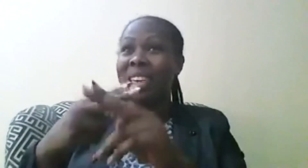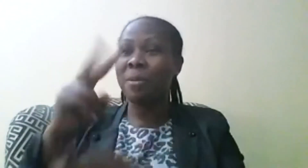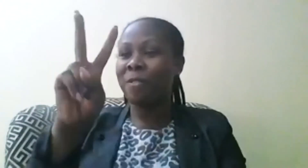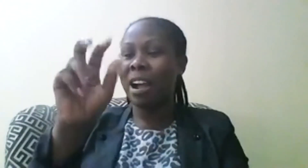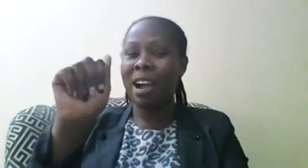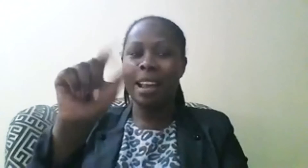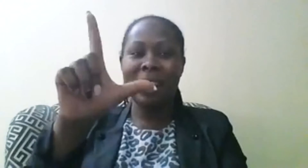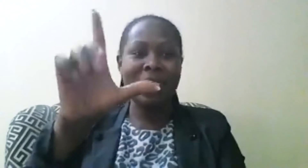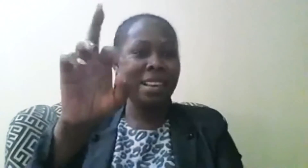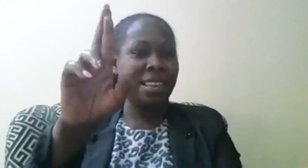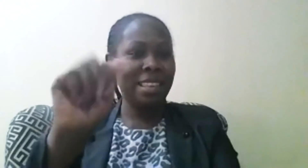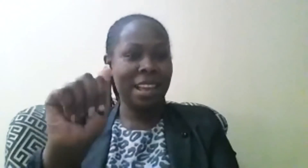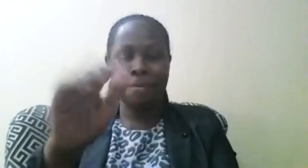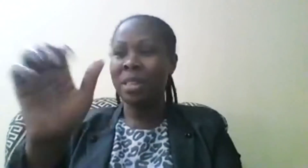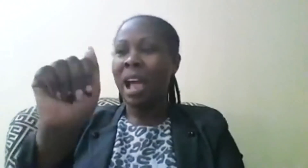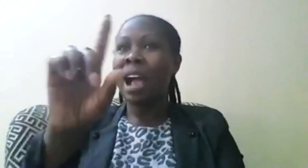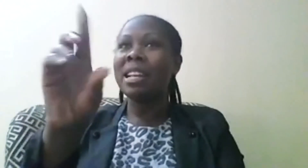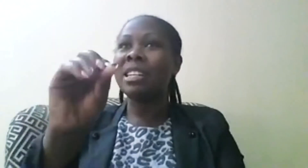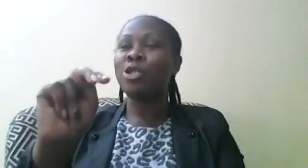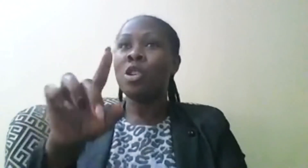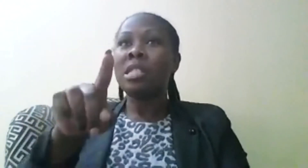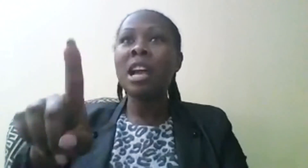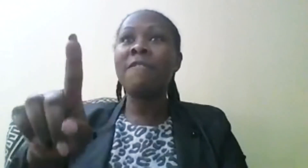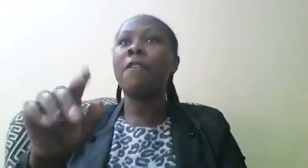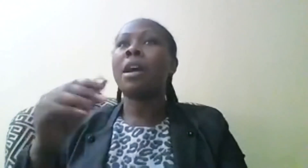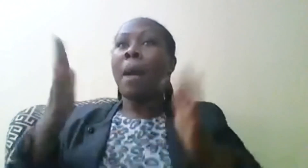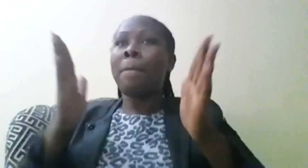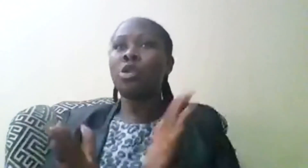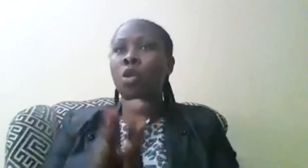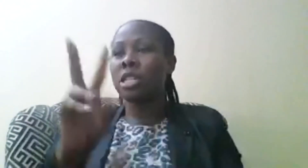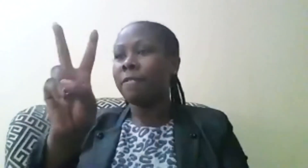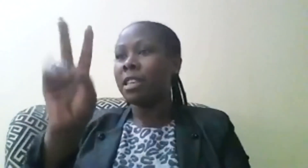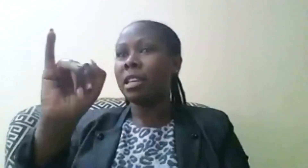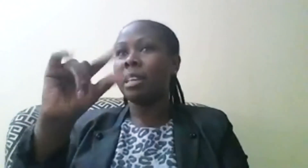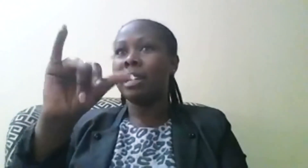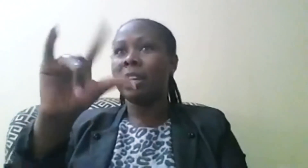have an amazing, beautiful lady, Valerie Azul.